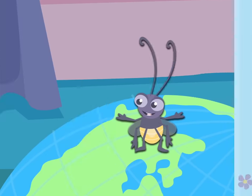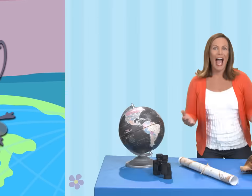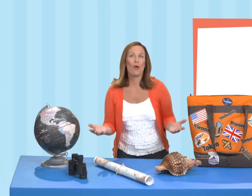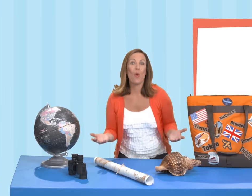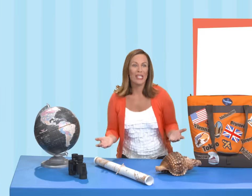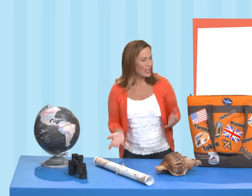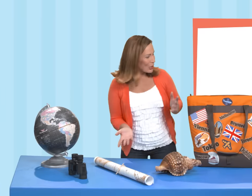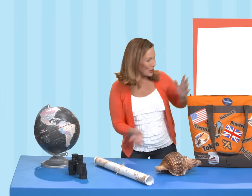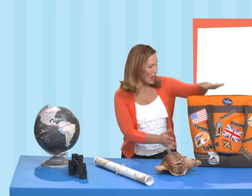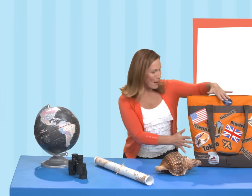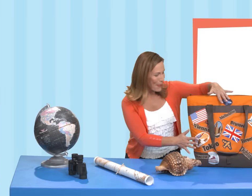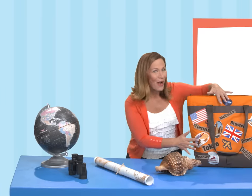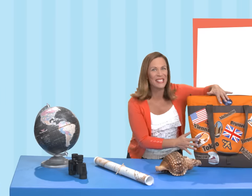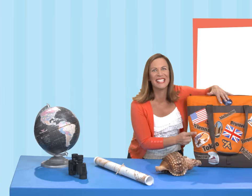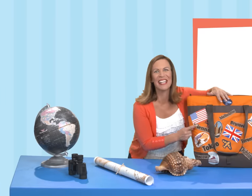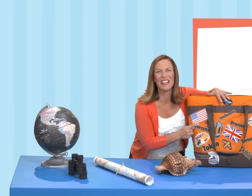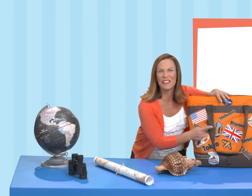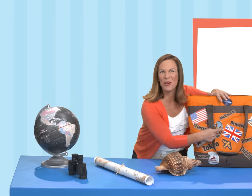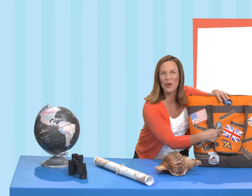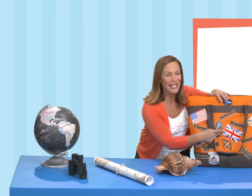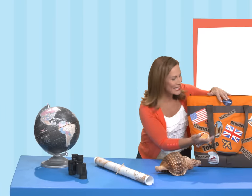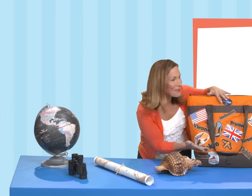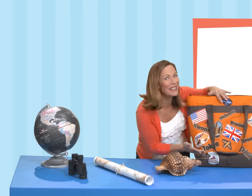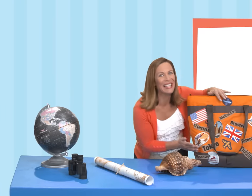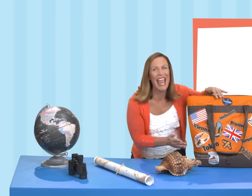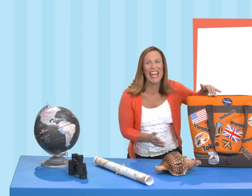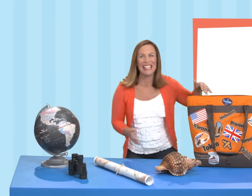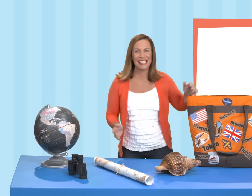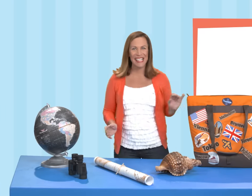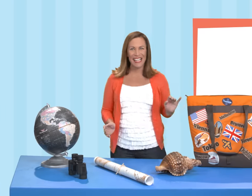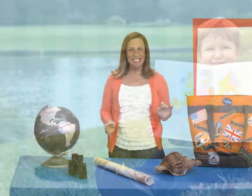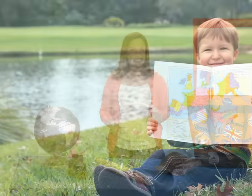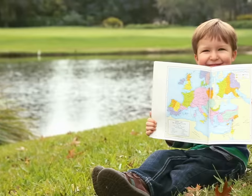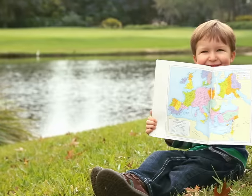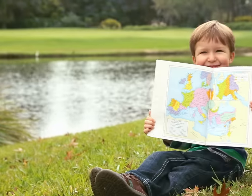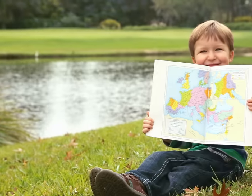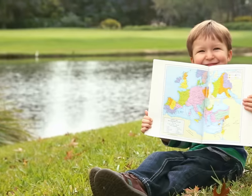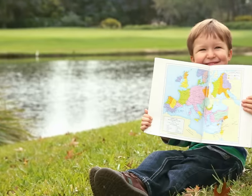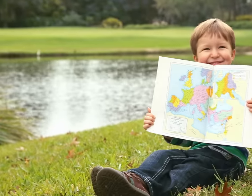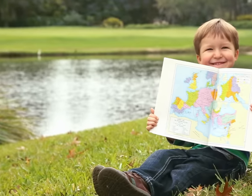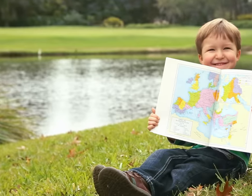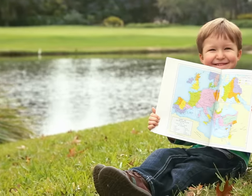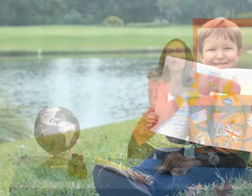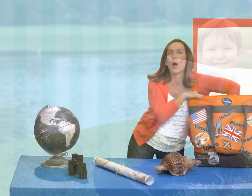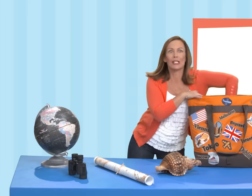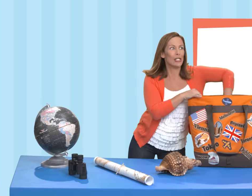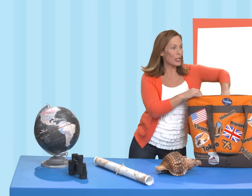I wonder about different places. I wonder